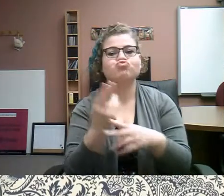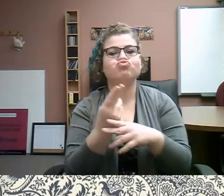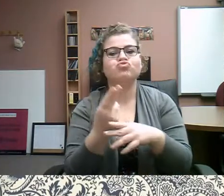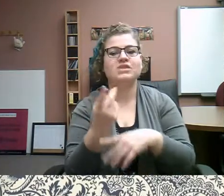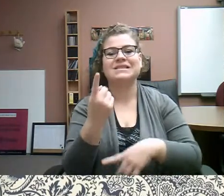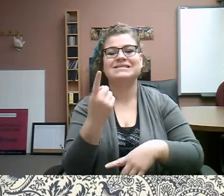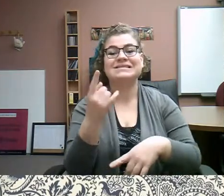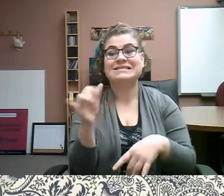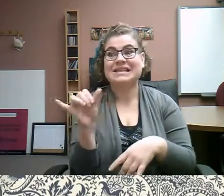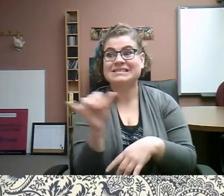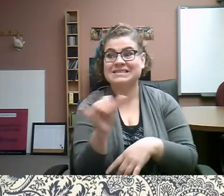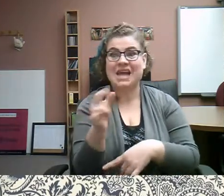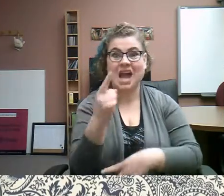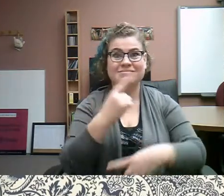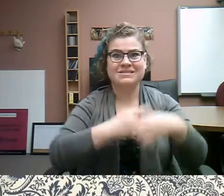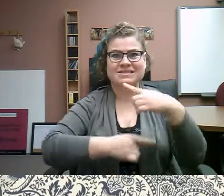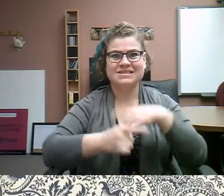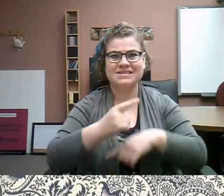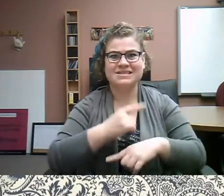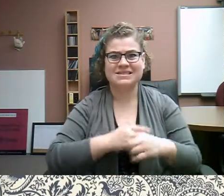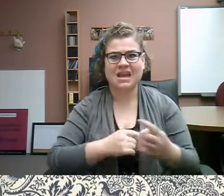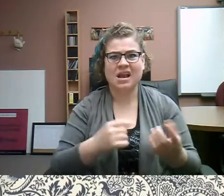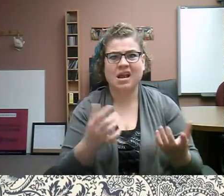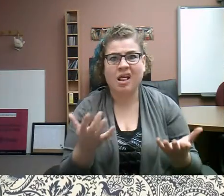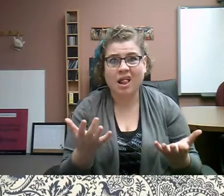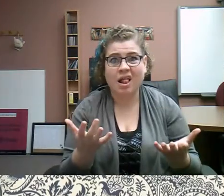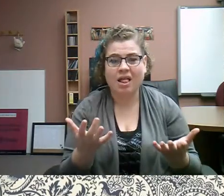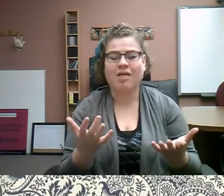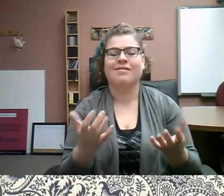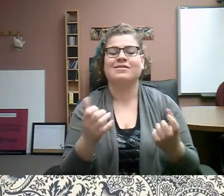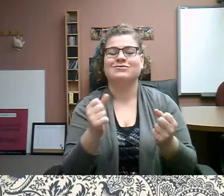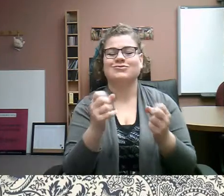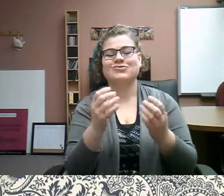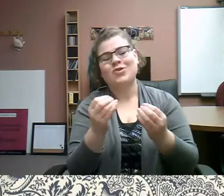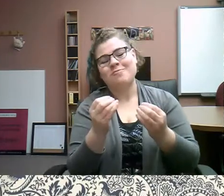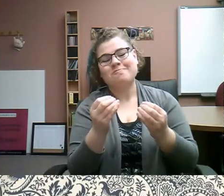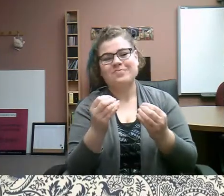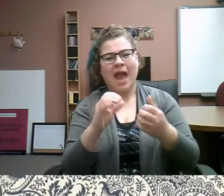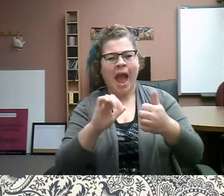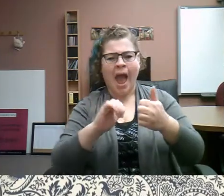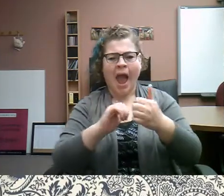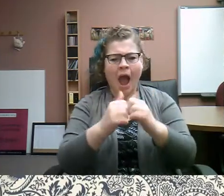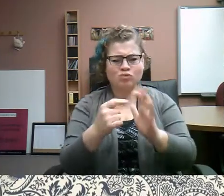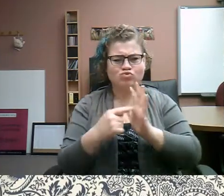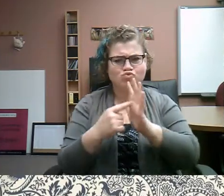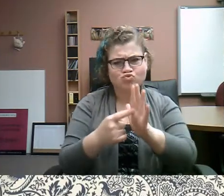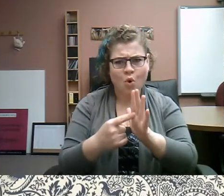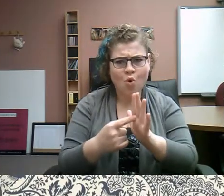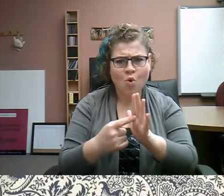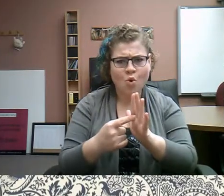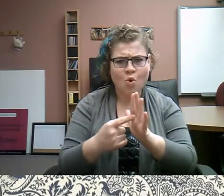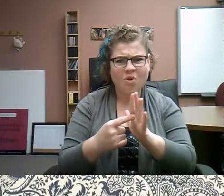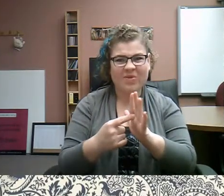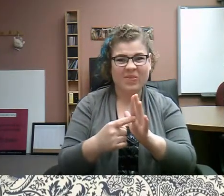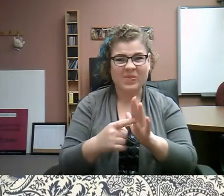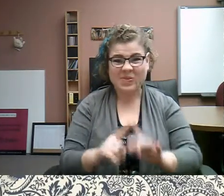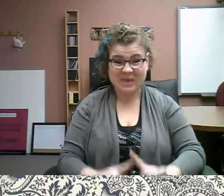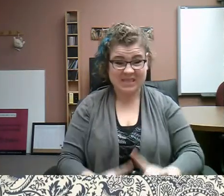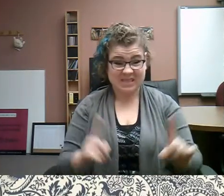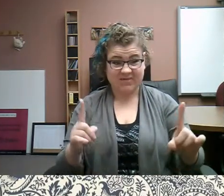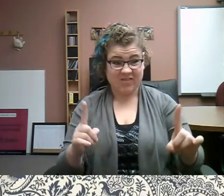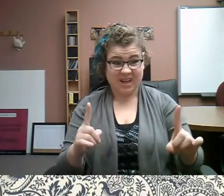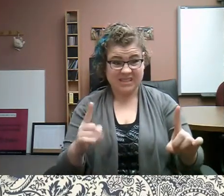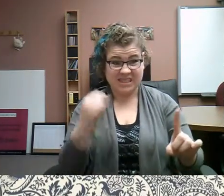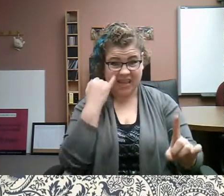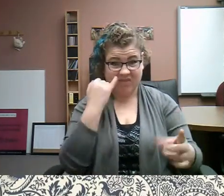ASL, normally you would use the same sign. So that can get a little confusing. So how would